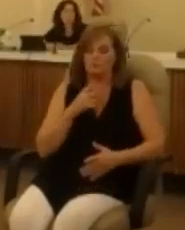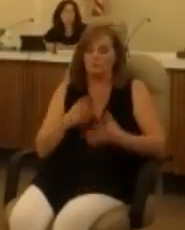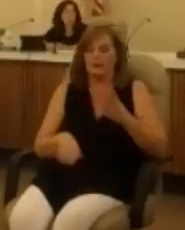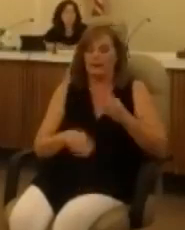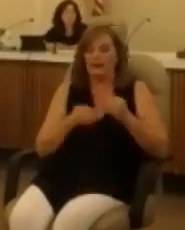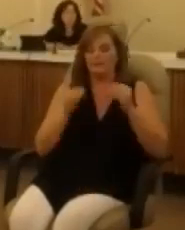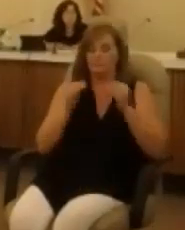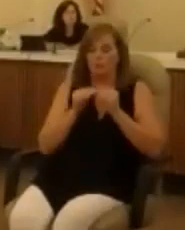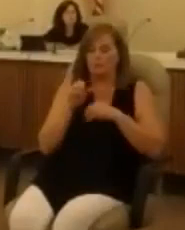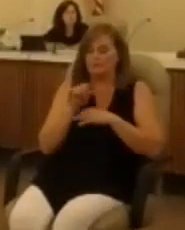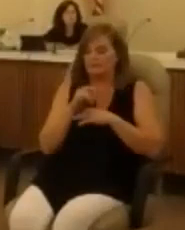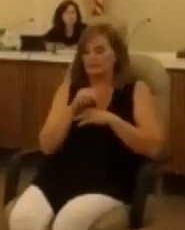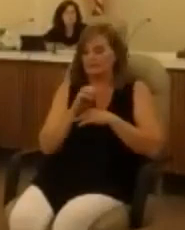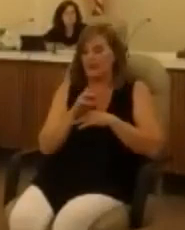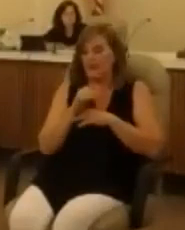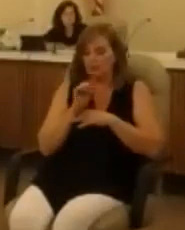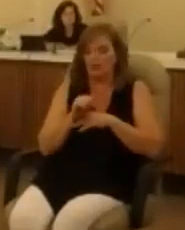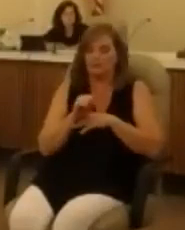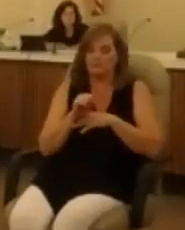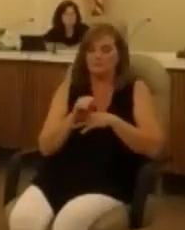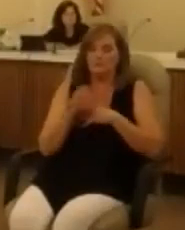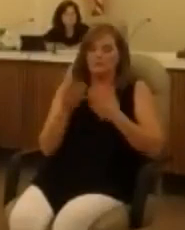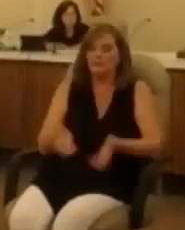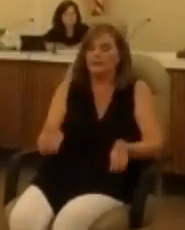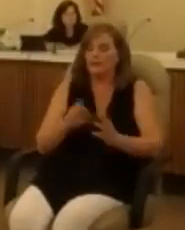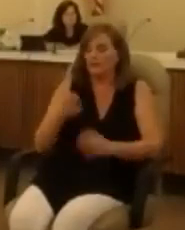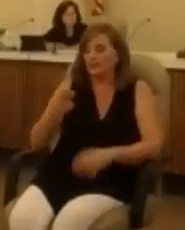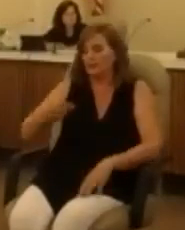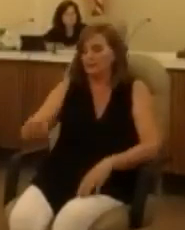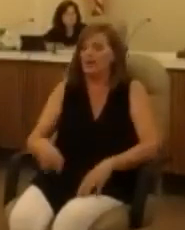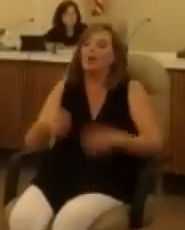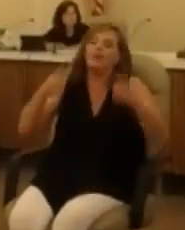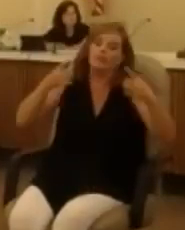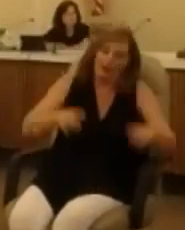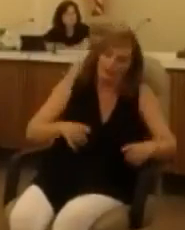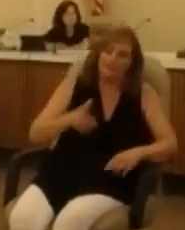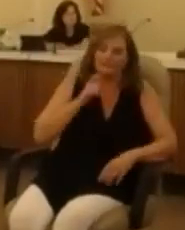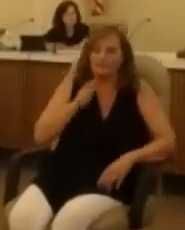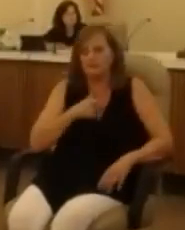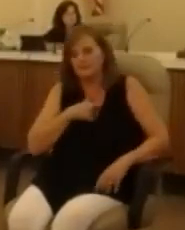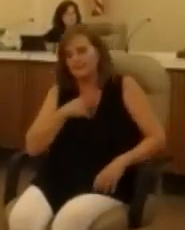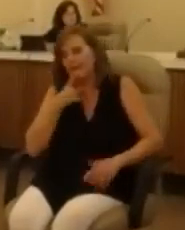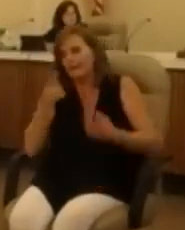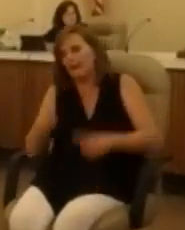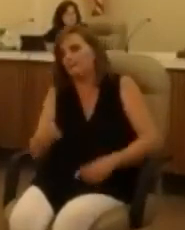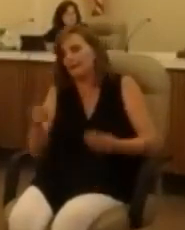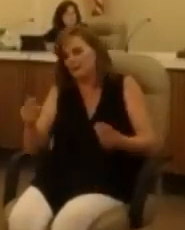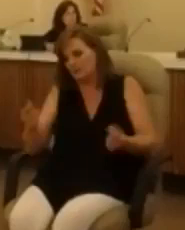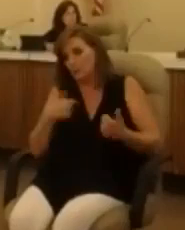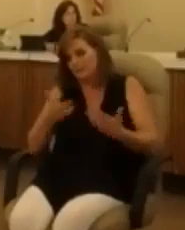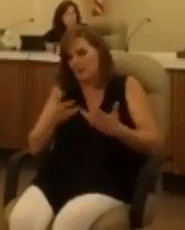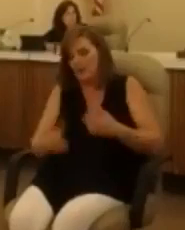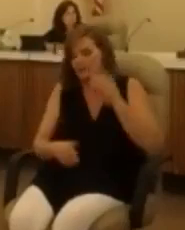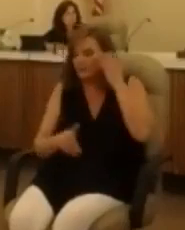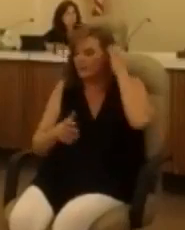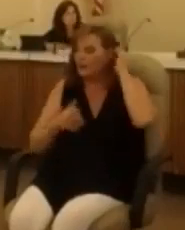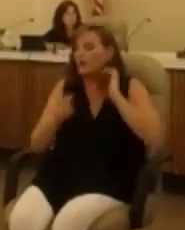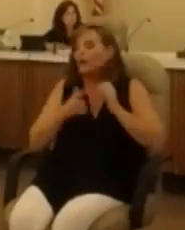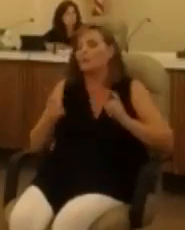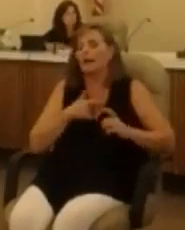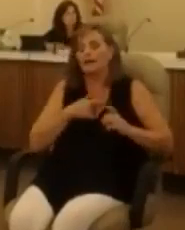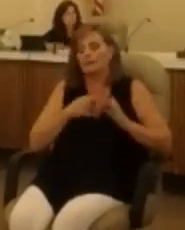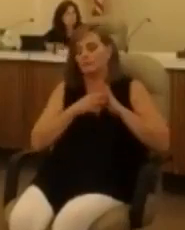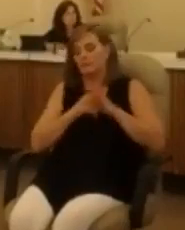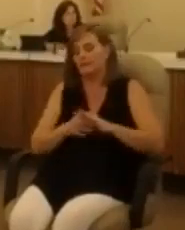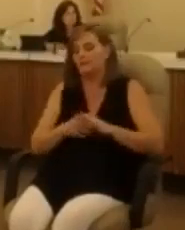So they're happening. They just aren't happening as fast as I would like. A lot of that has to do with the massive number